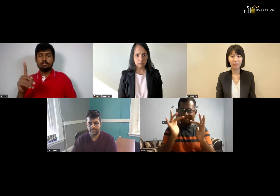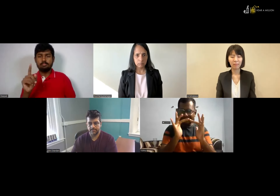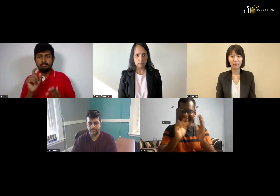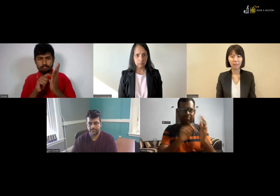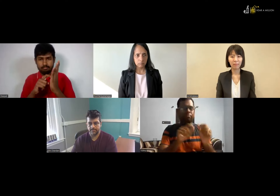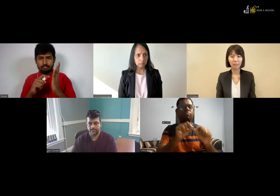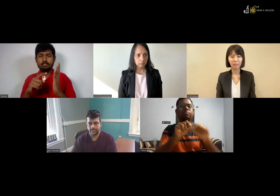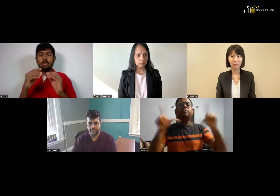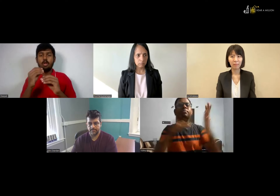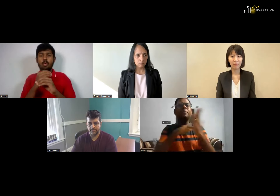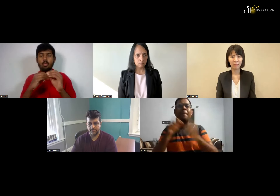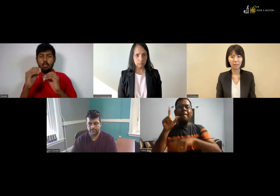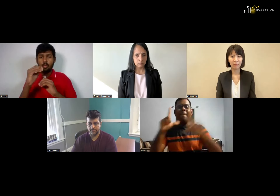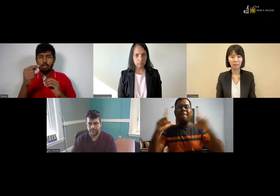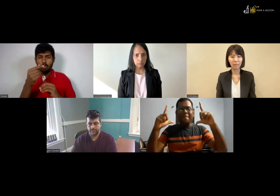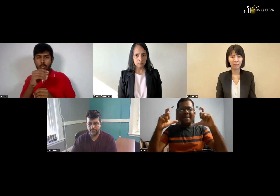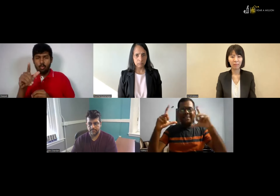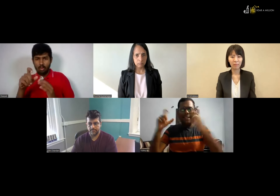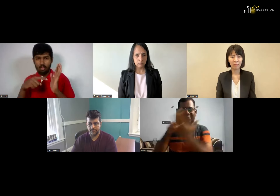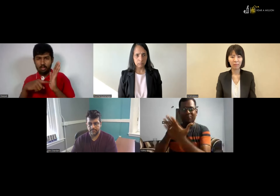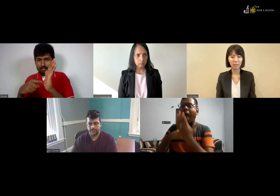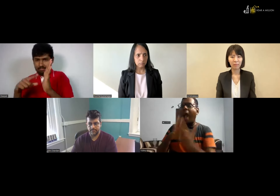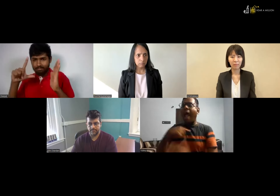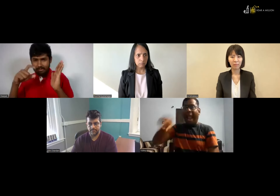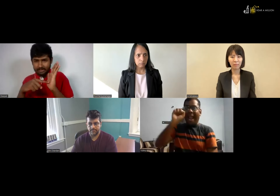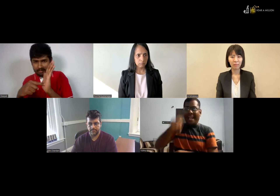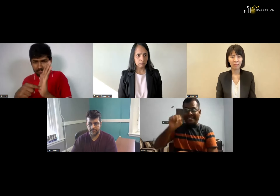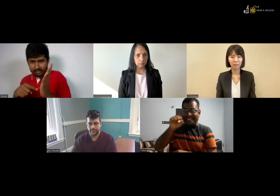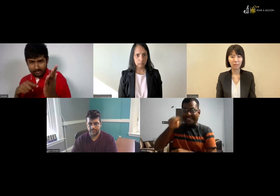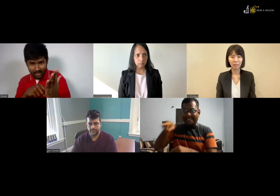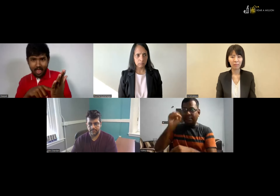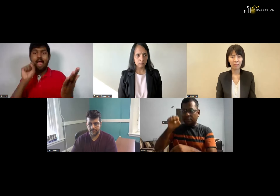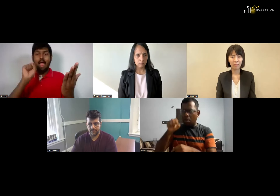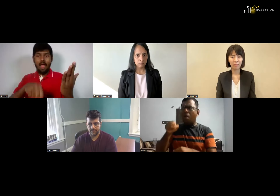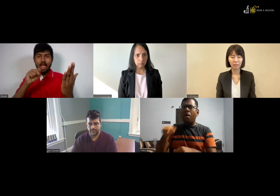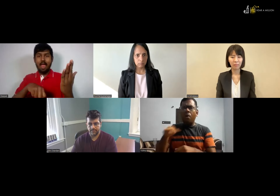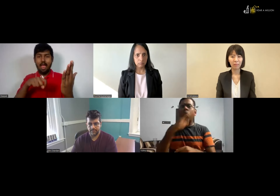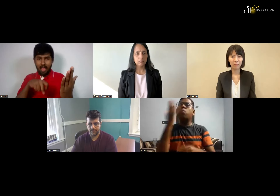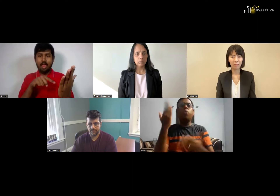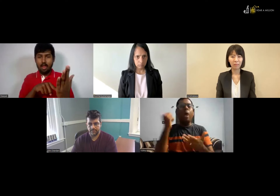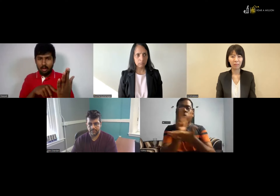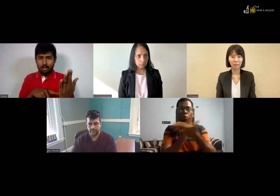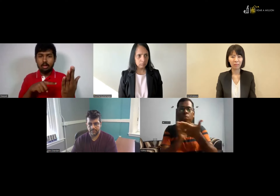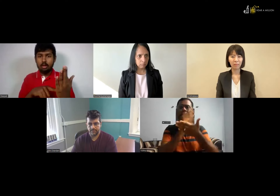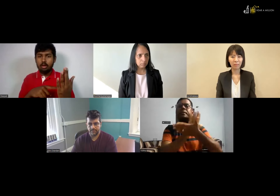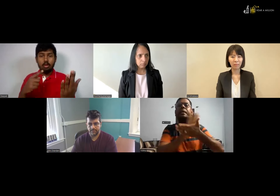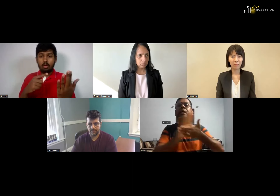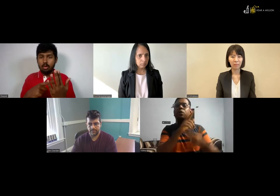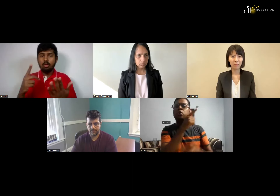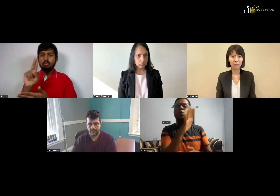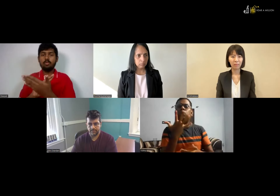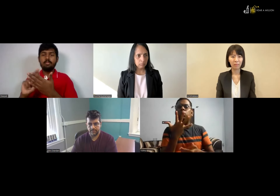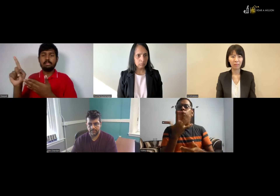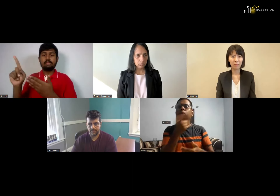asked us that all are the deaf people, and he showed us the picture on the uh, Google, and we asked him that this is the thing